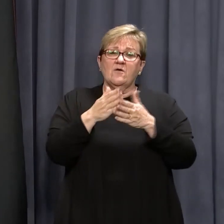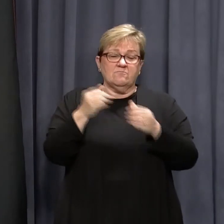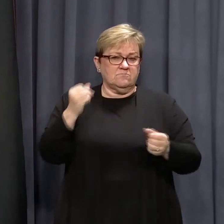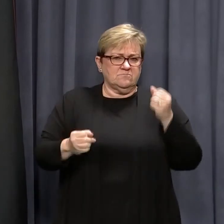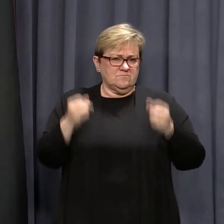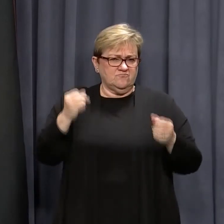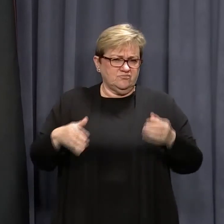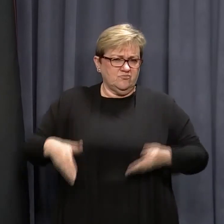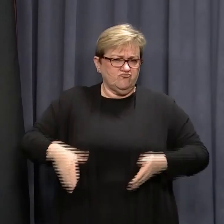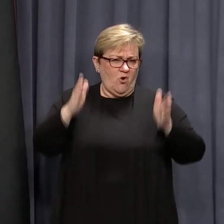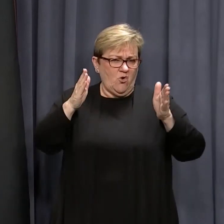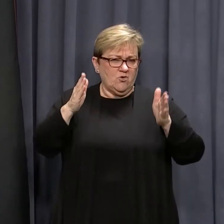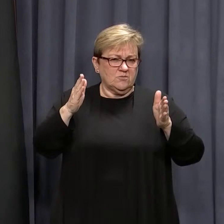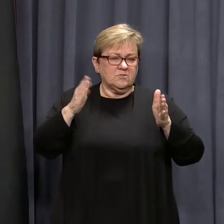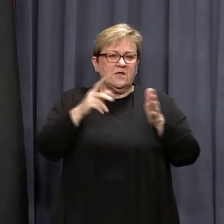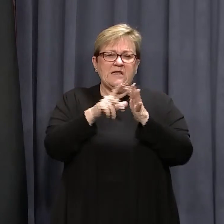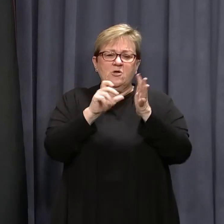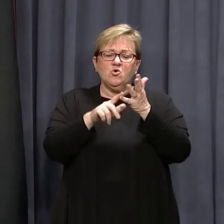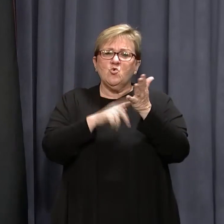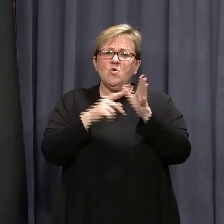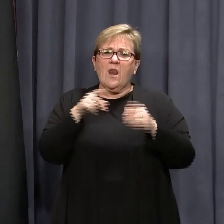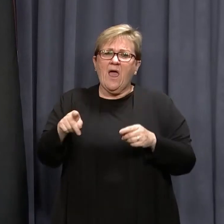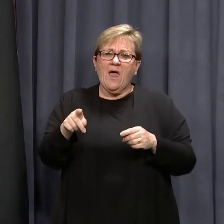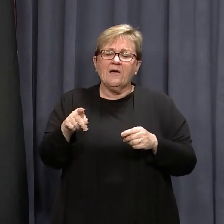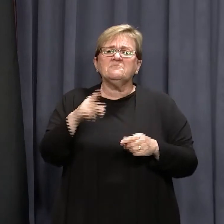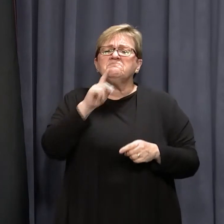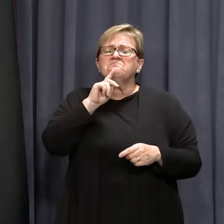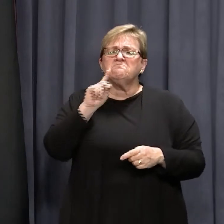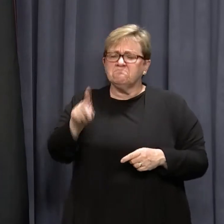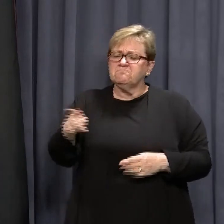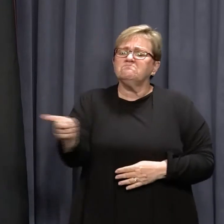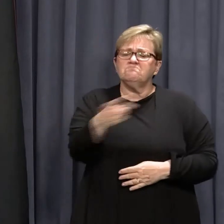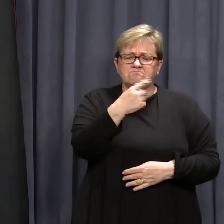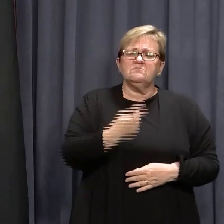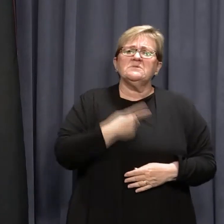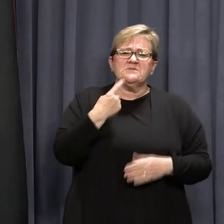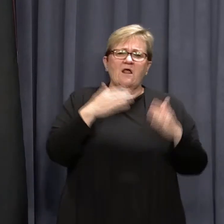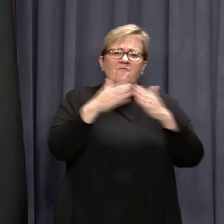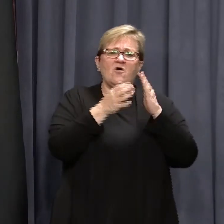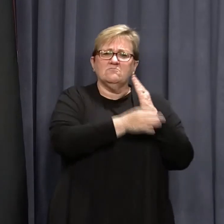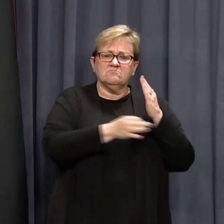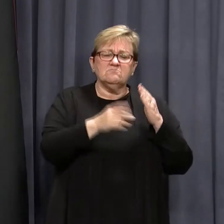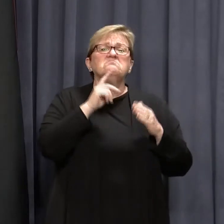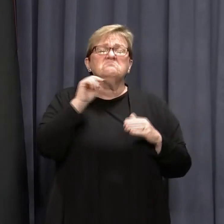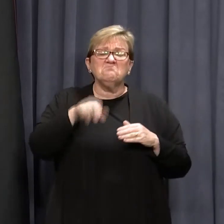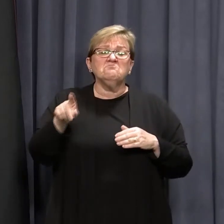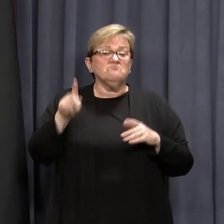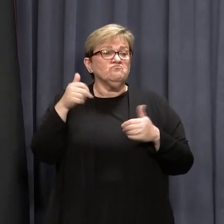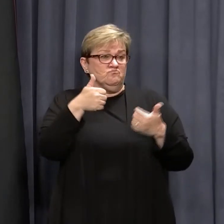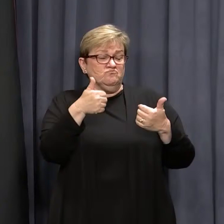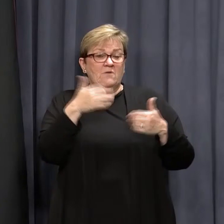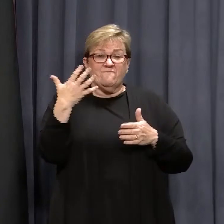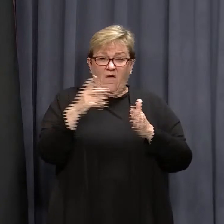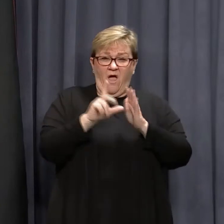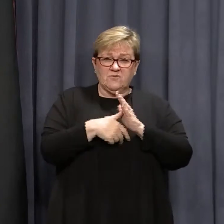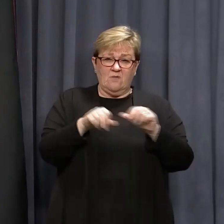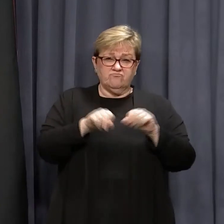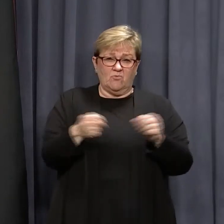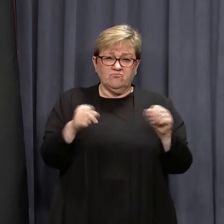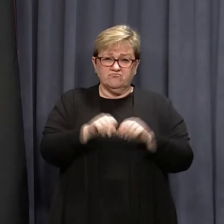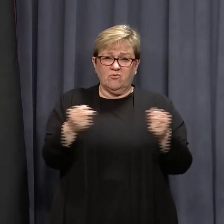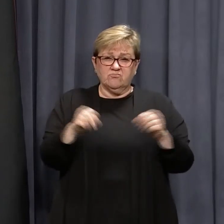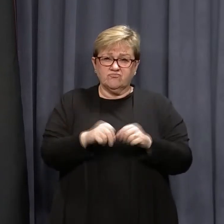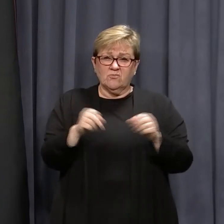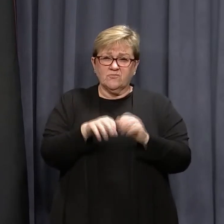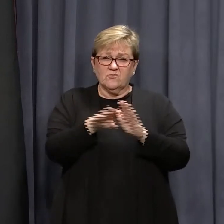road, via Eucla. He was issued with a self-quarantine direction and on 5 occasions breached. He